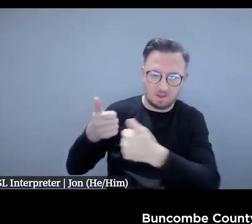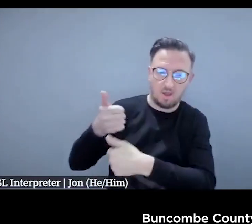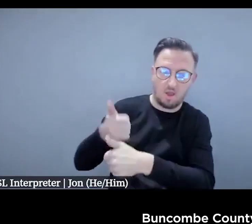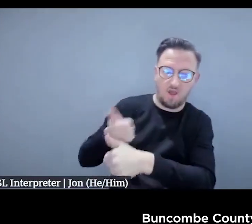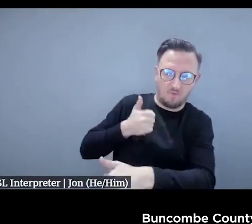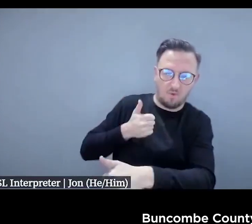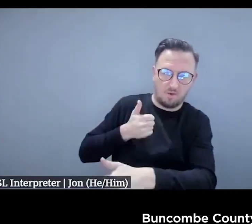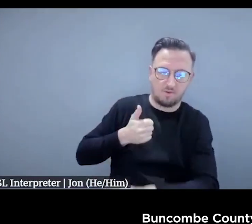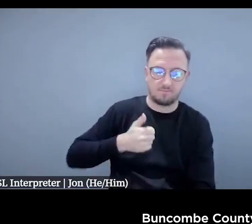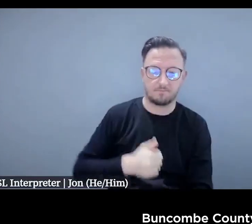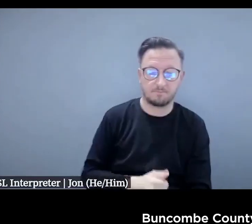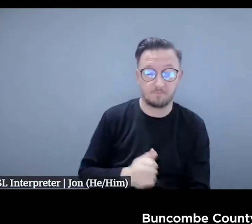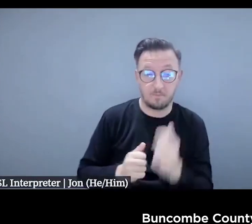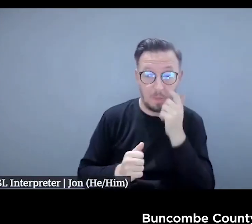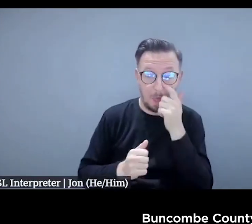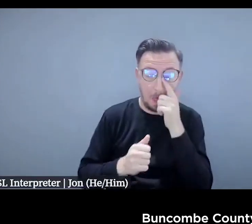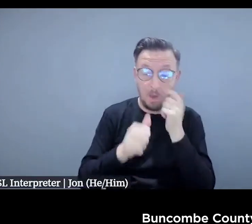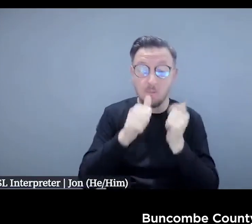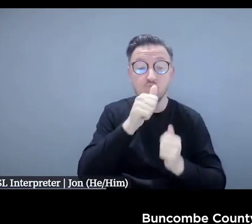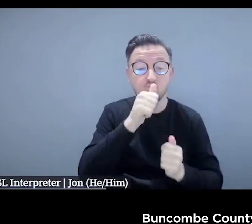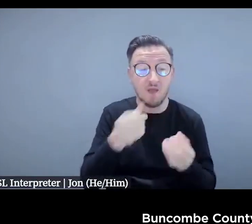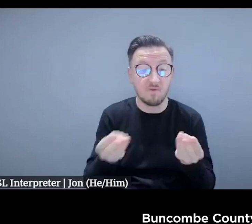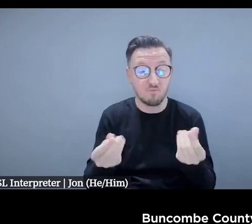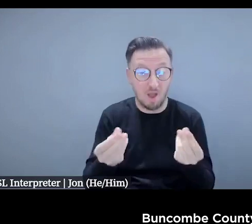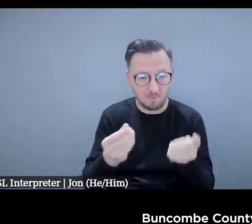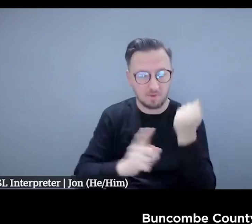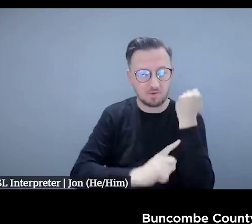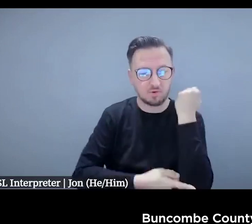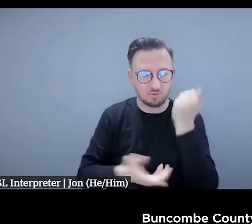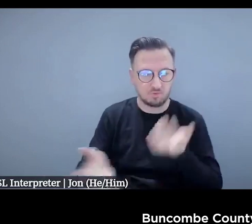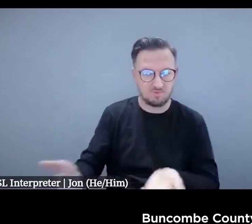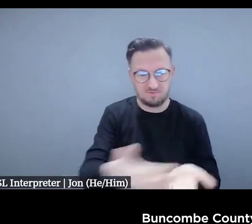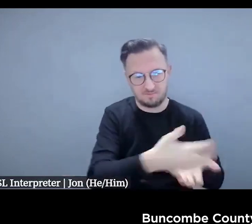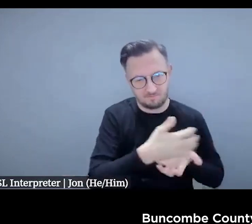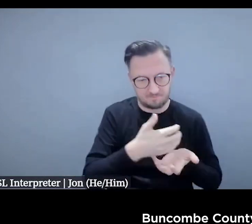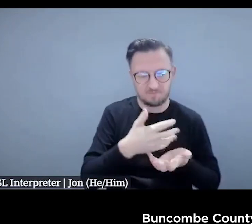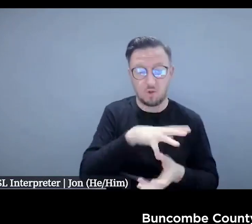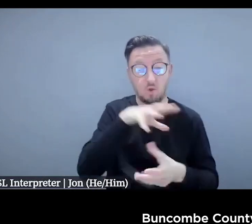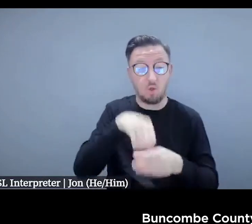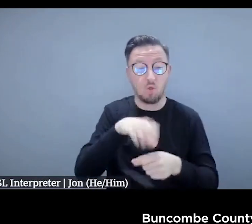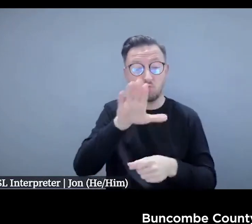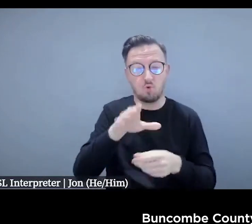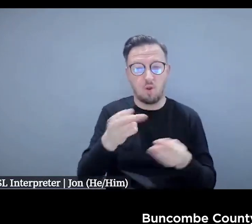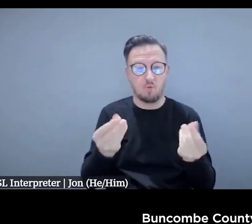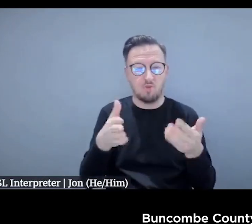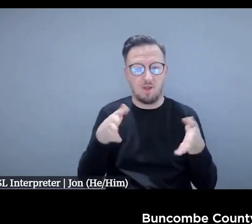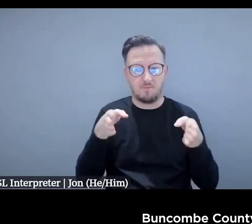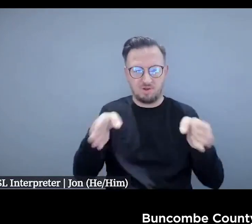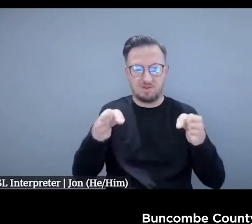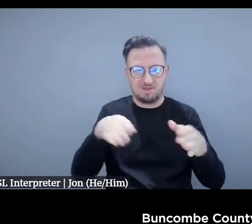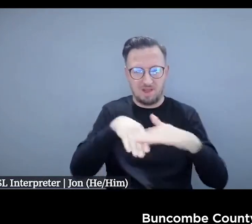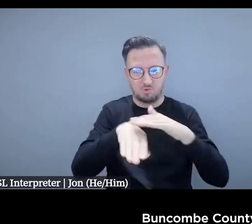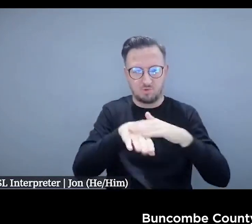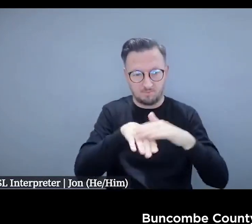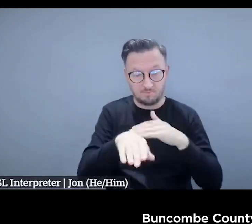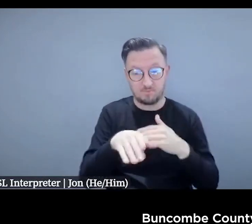For private property debris removal, that includes entry to your property. In order to remove storm debris, there are